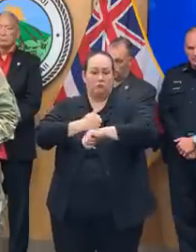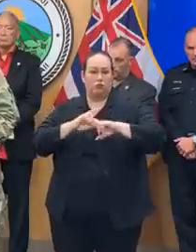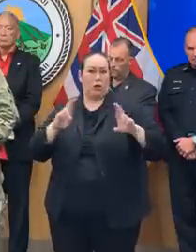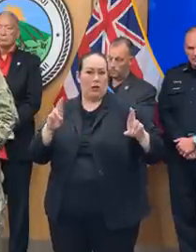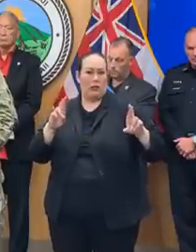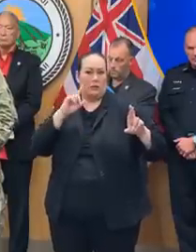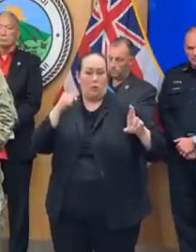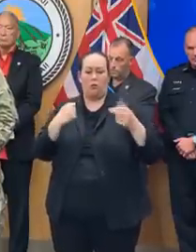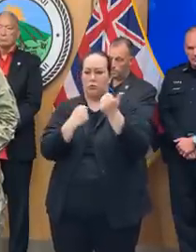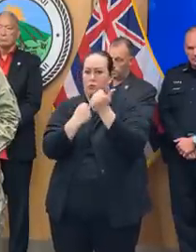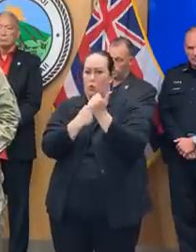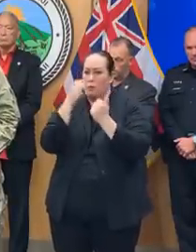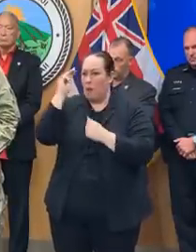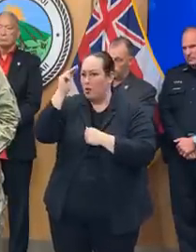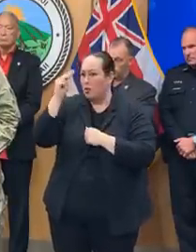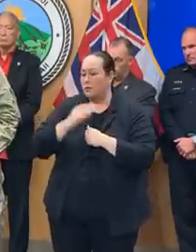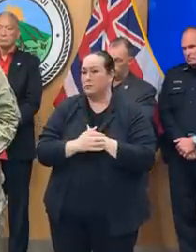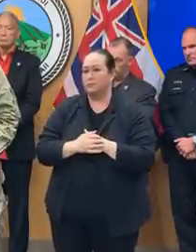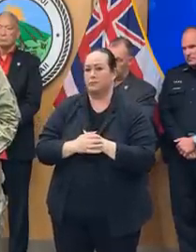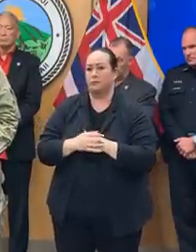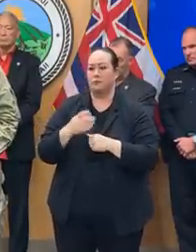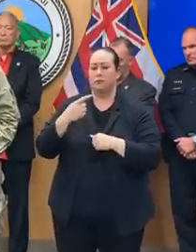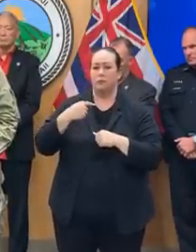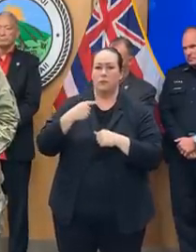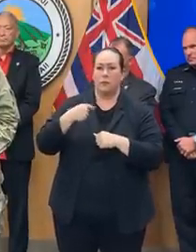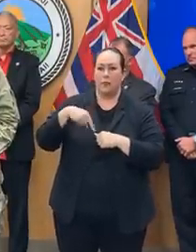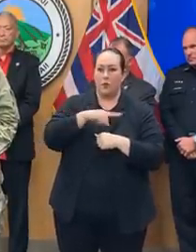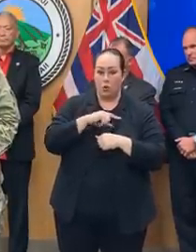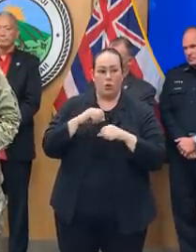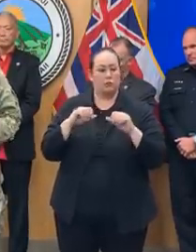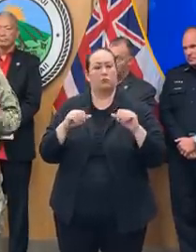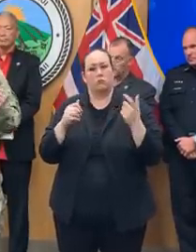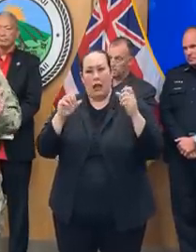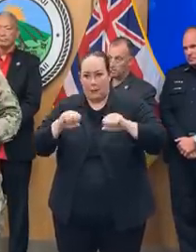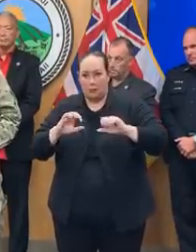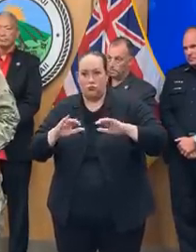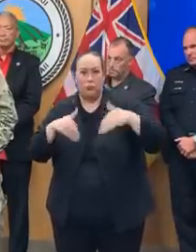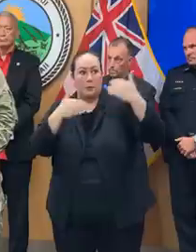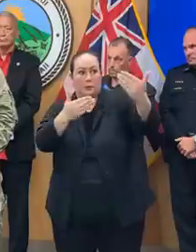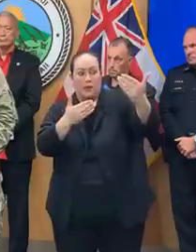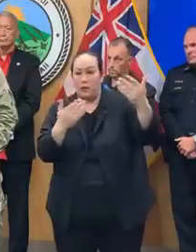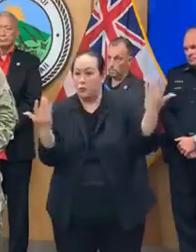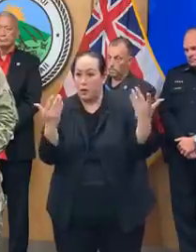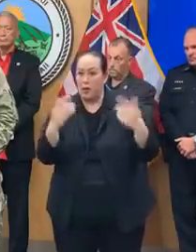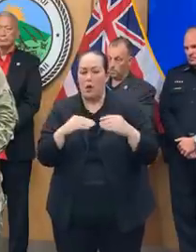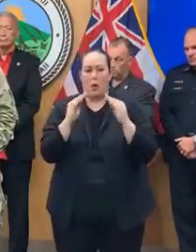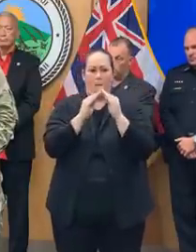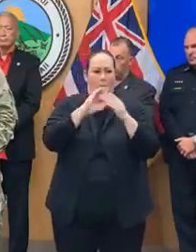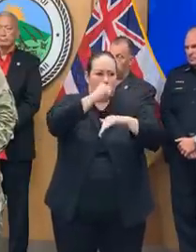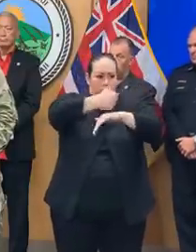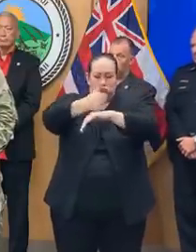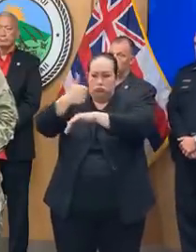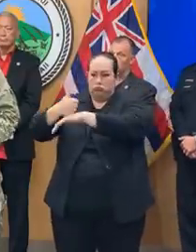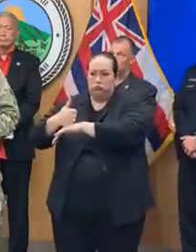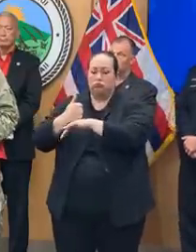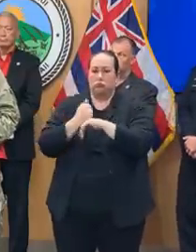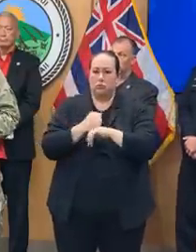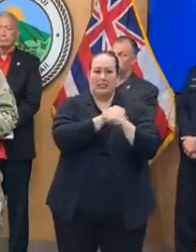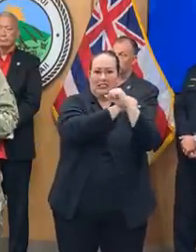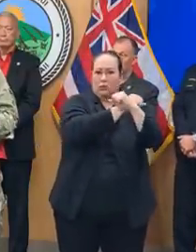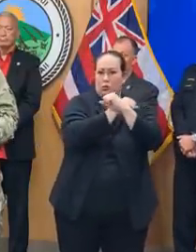of Maui. We were honored to be able to provide some additional security forces in support of Chief Pelletier and the Maui Police Department